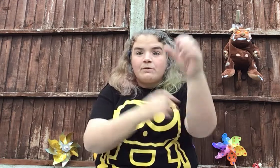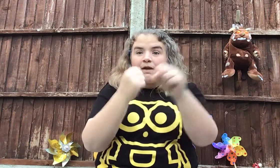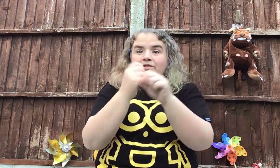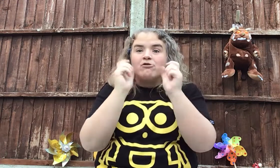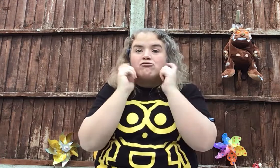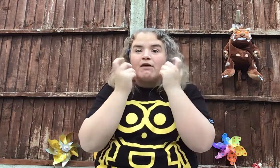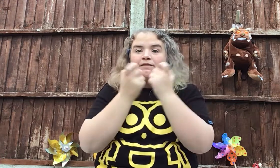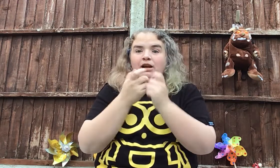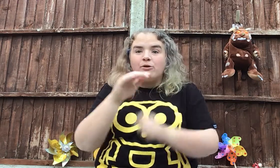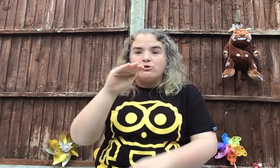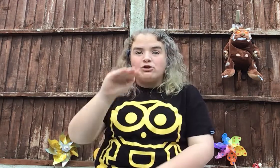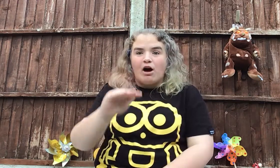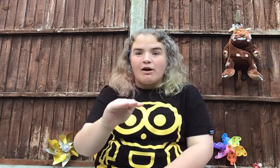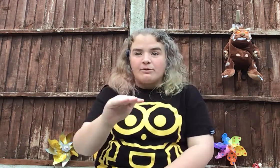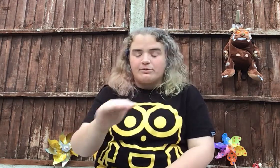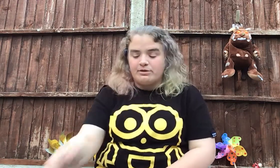went the Gruffalo's child.